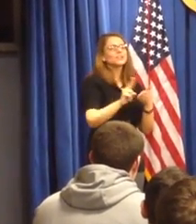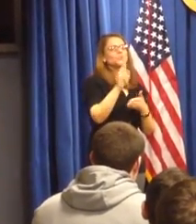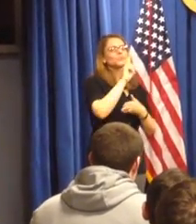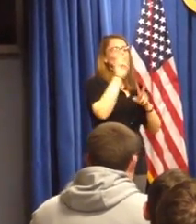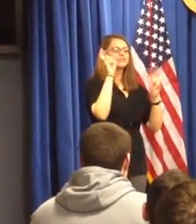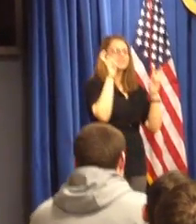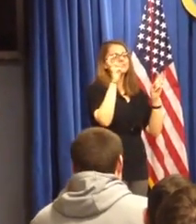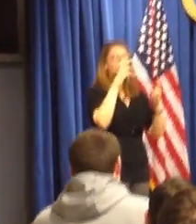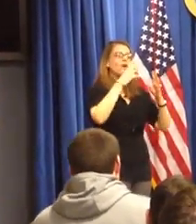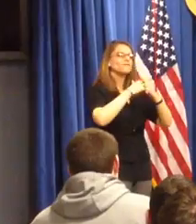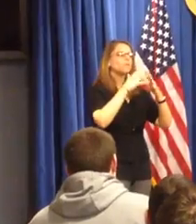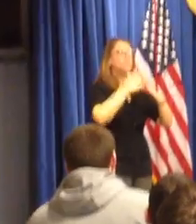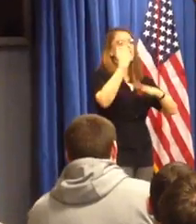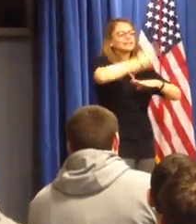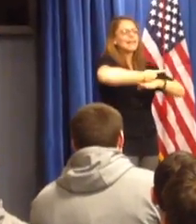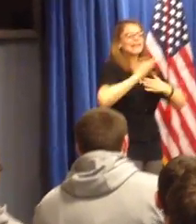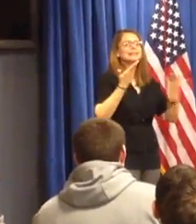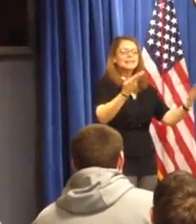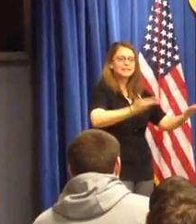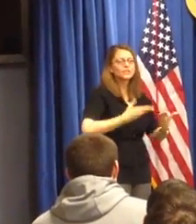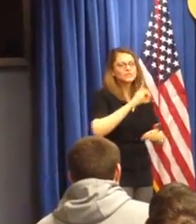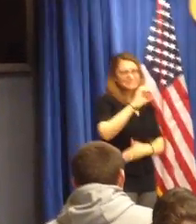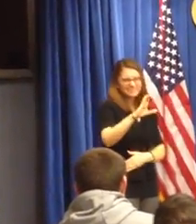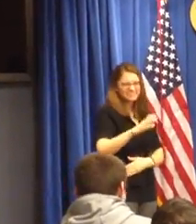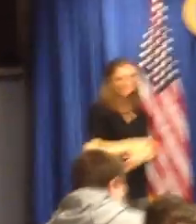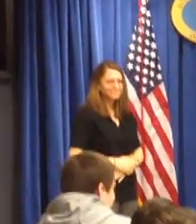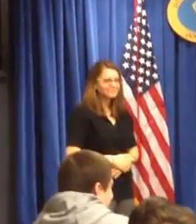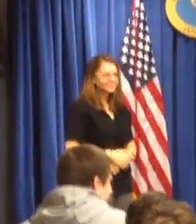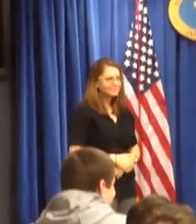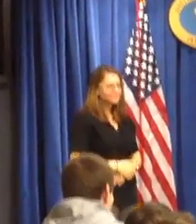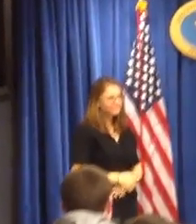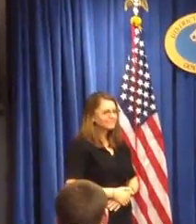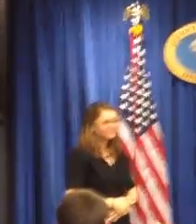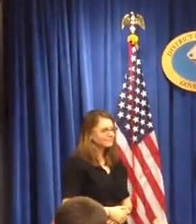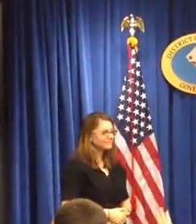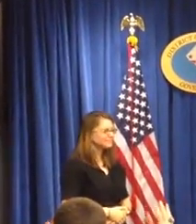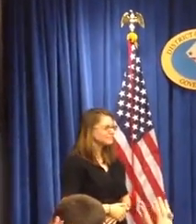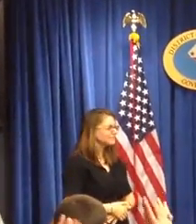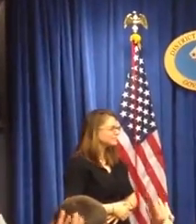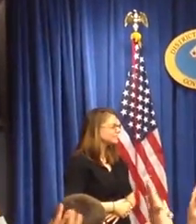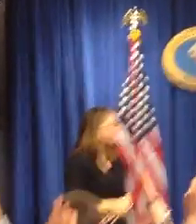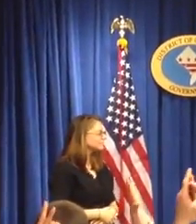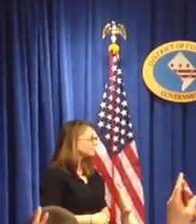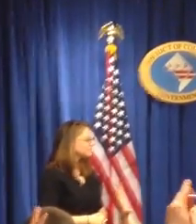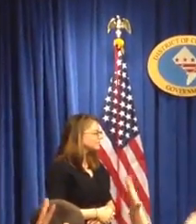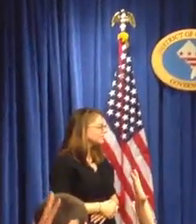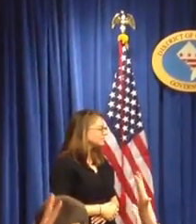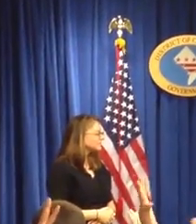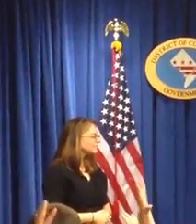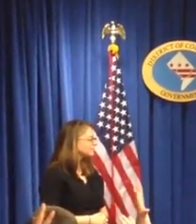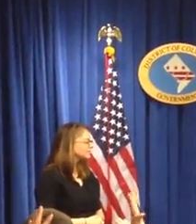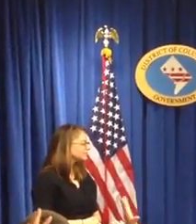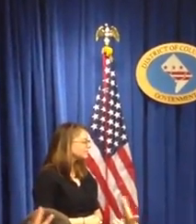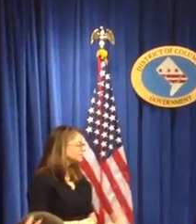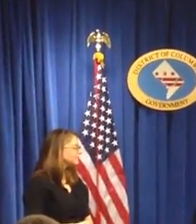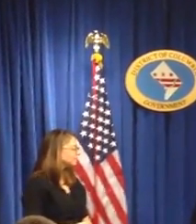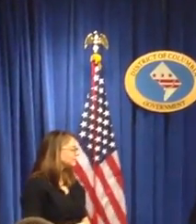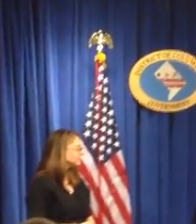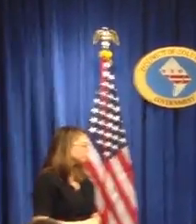University Football Day in Washington, D.C. Thank you.